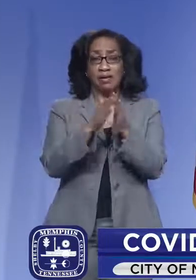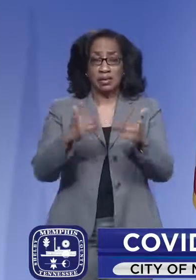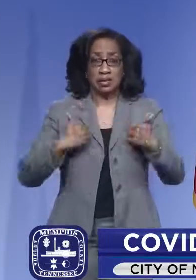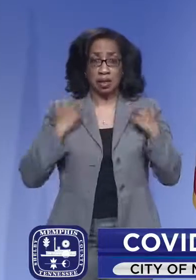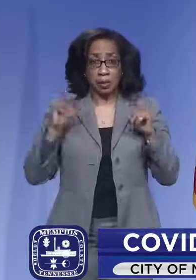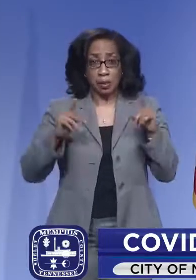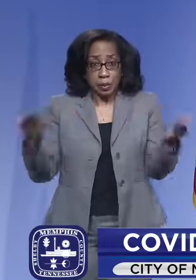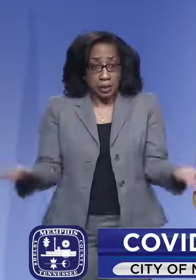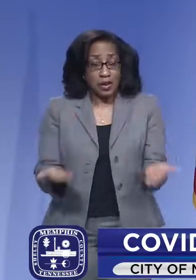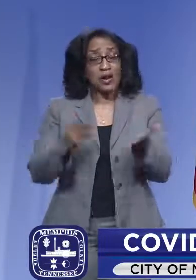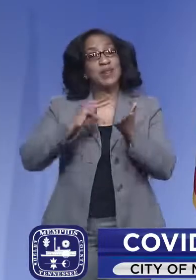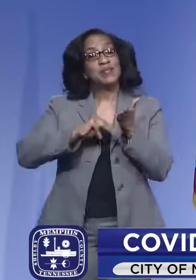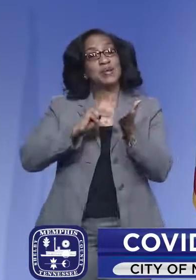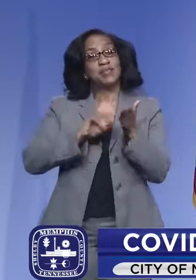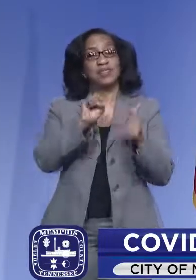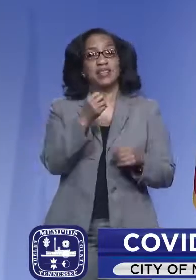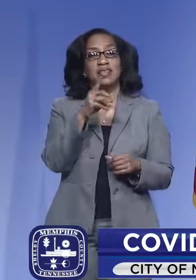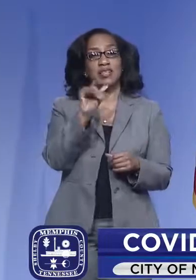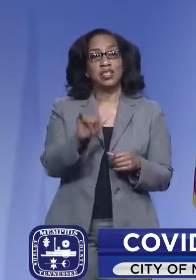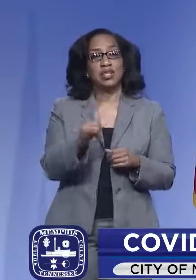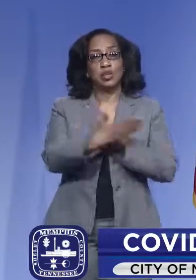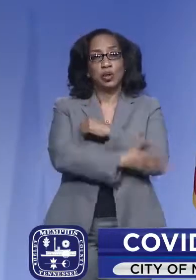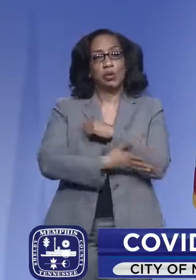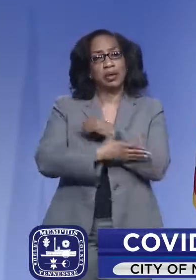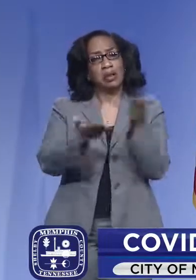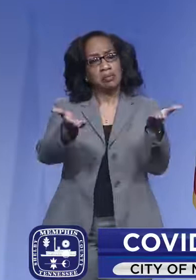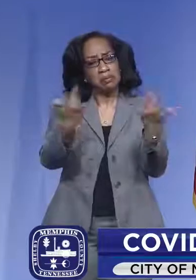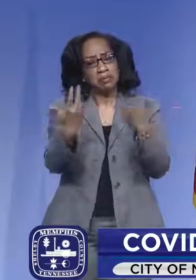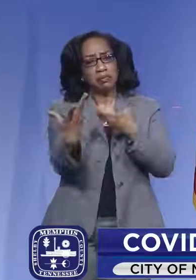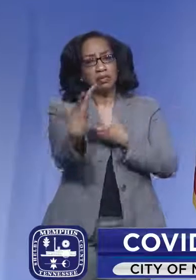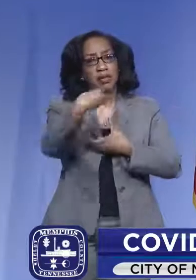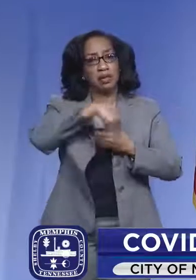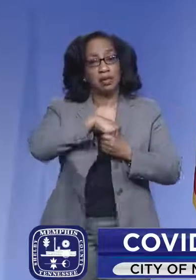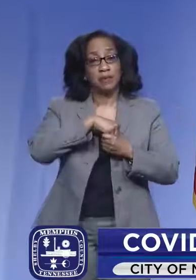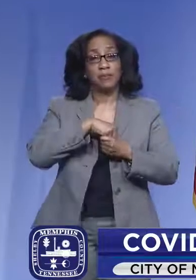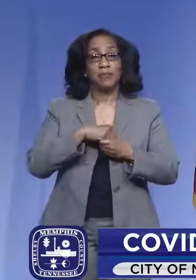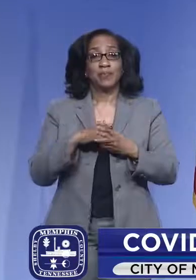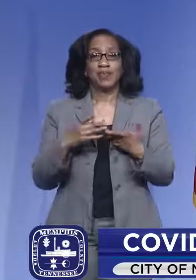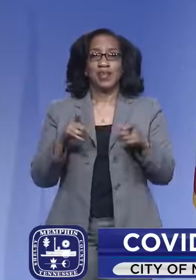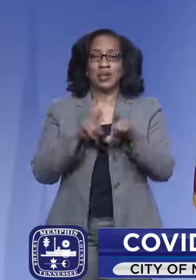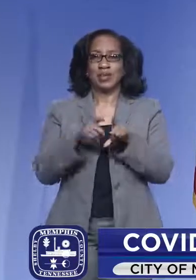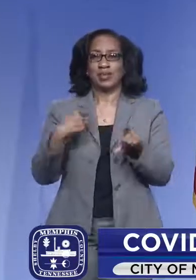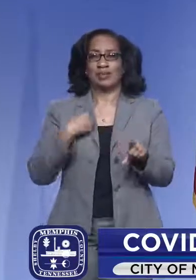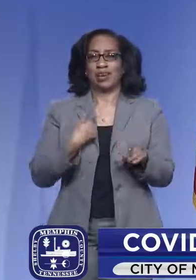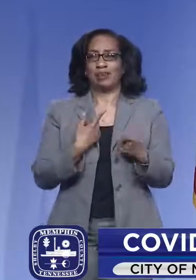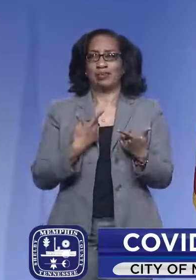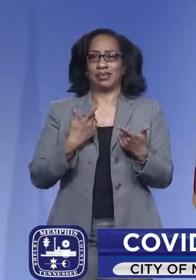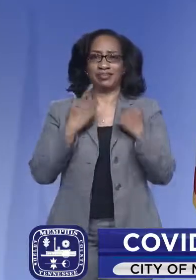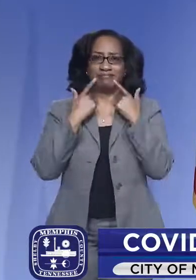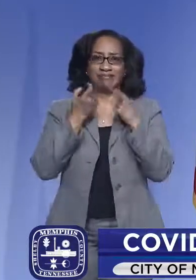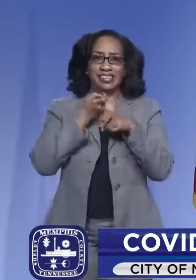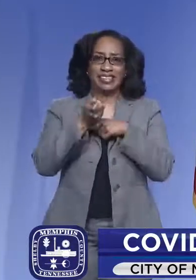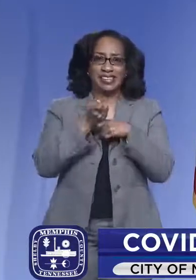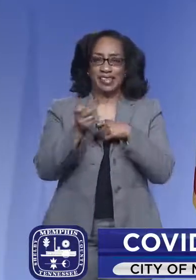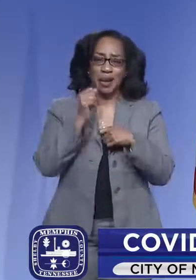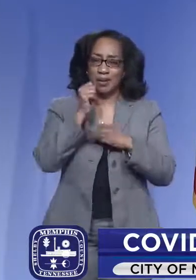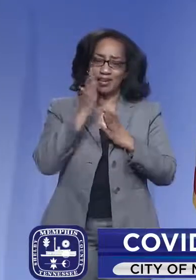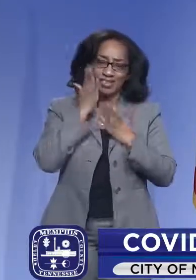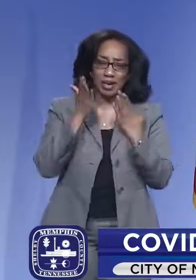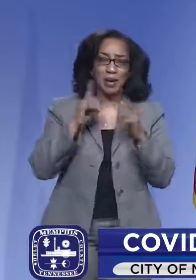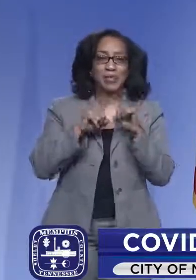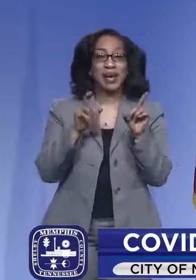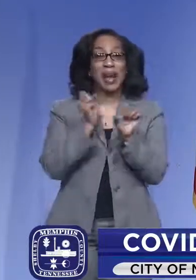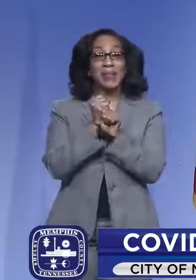help us carry that forward. I'll say it today because I joked about it, and I'm not ashamed. I made a